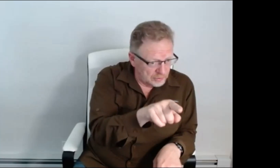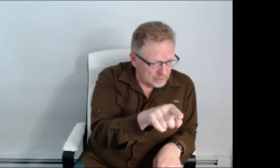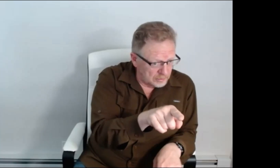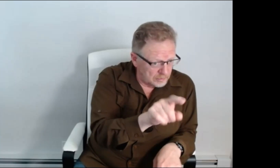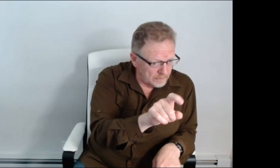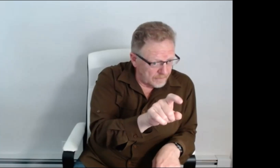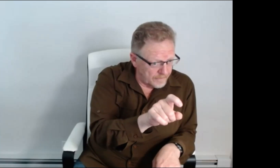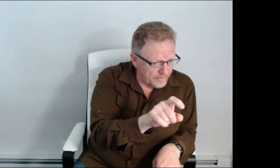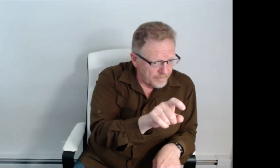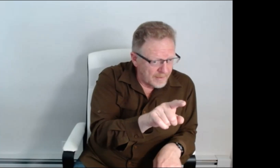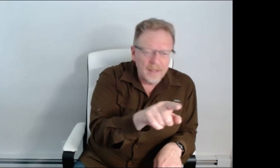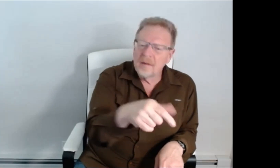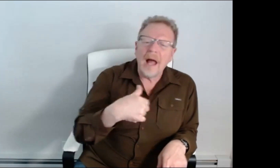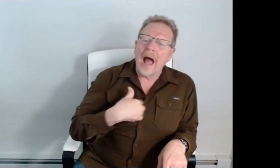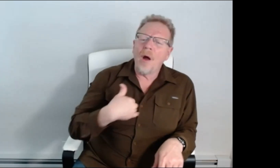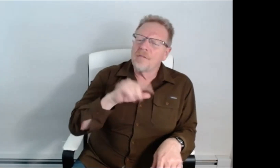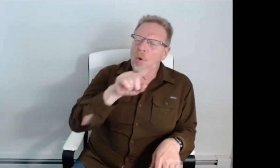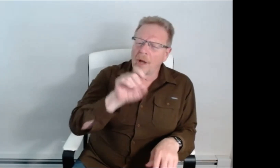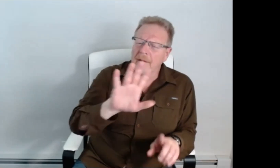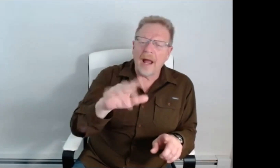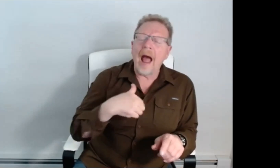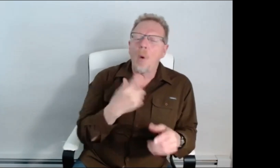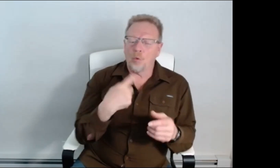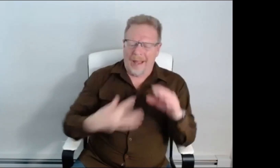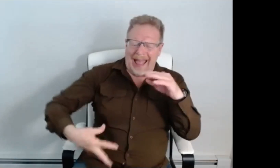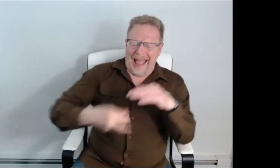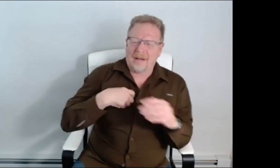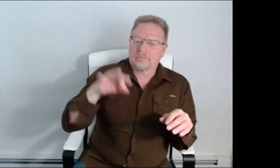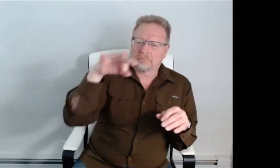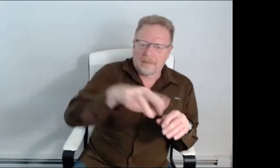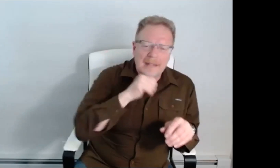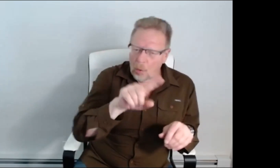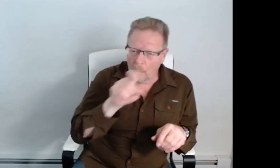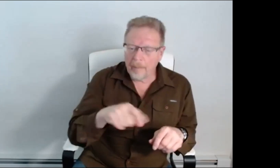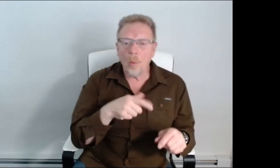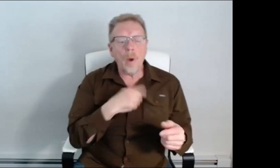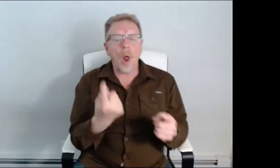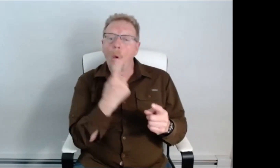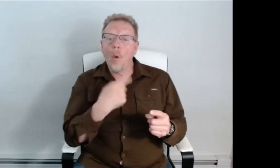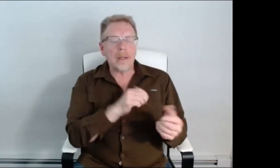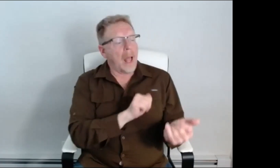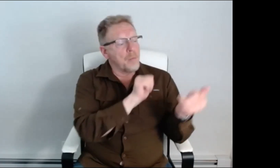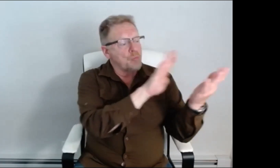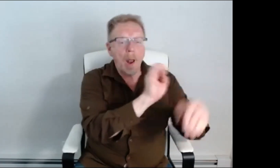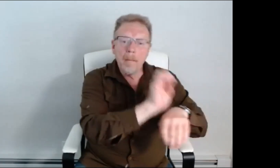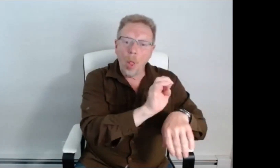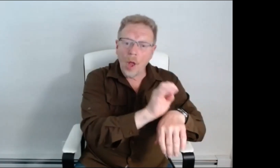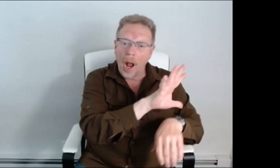I didn't have a question. I had something that when I approach employers, I tell them I'm on the